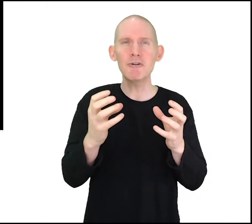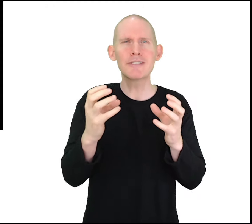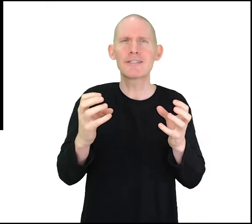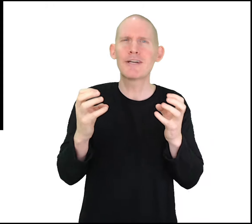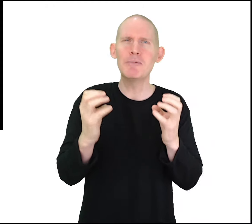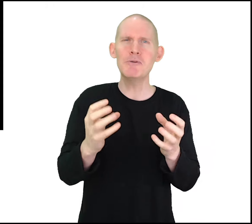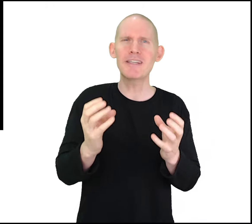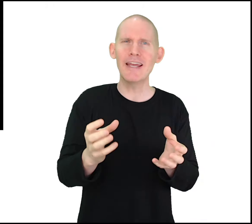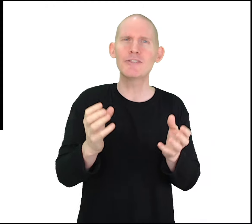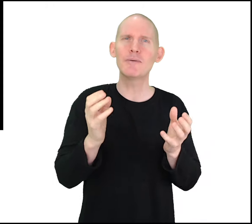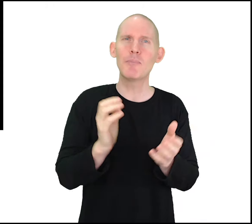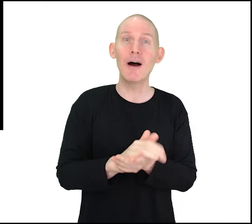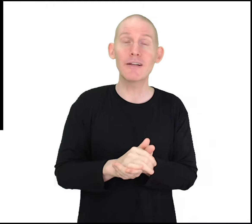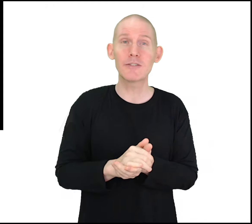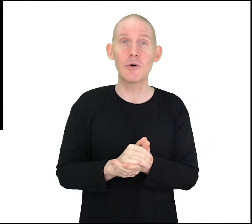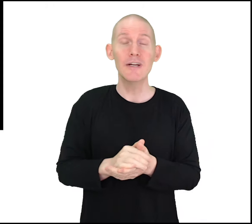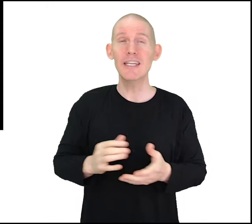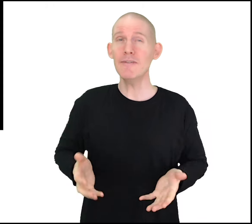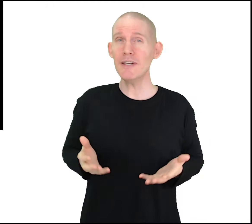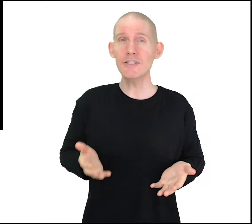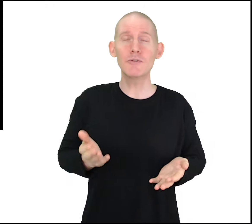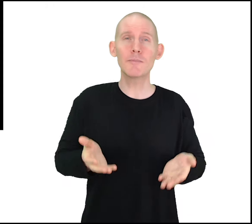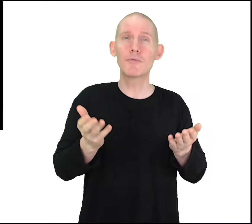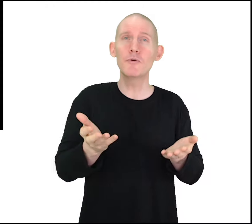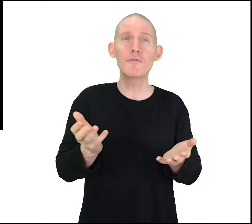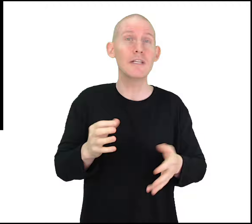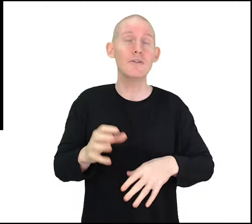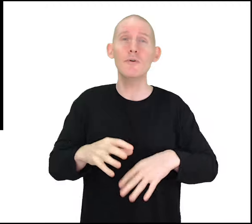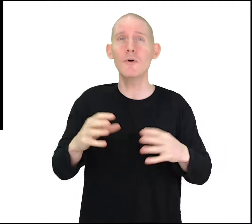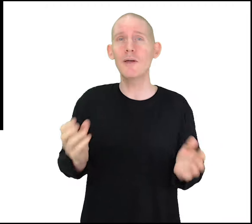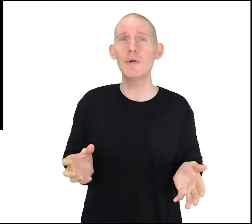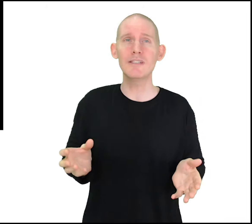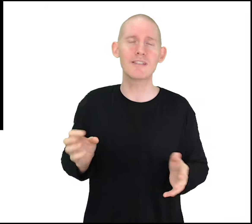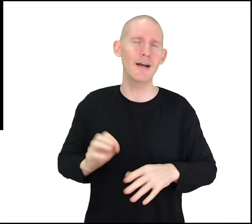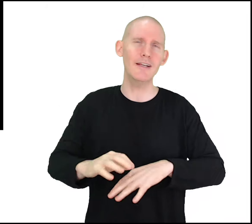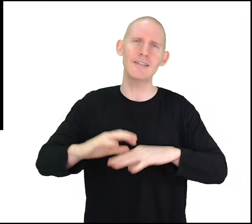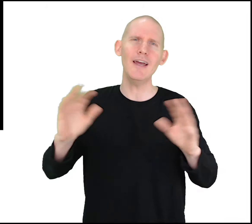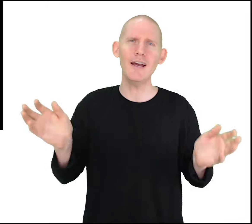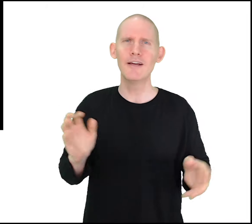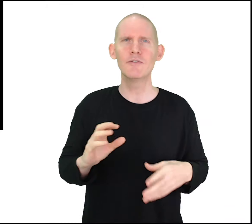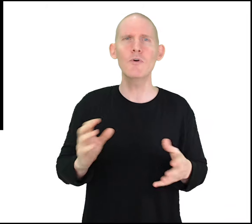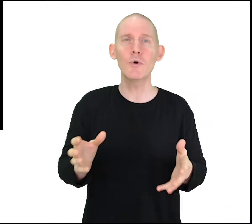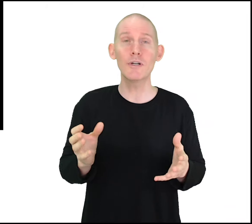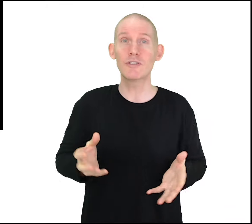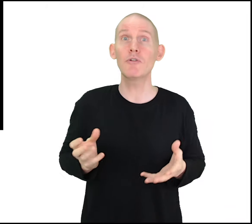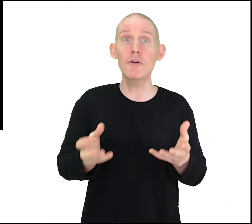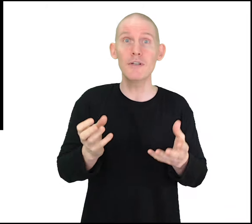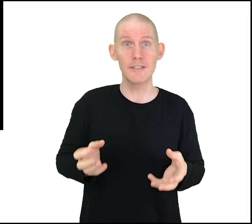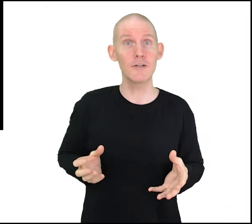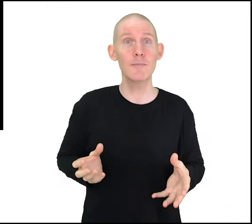clearest communication possible, even as you're improving, you don't know that many signs, no worries, you're learning, you're